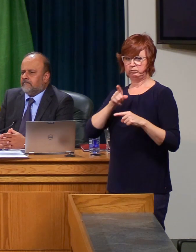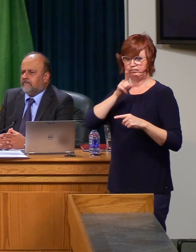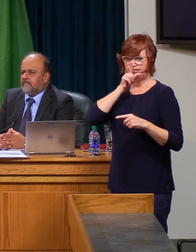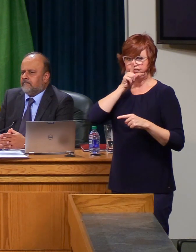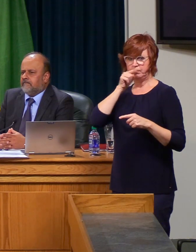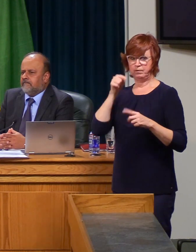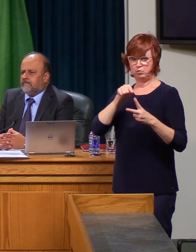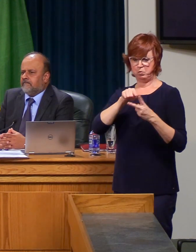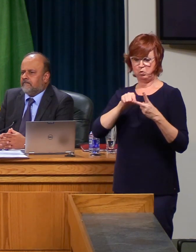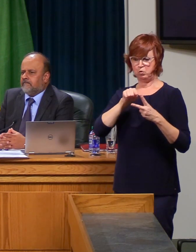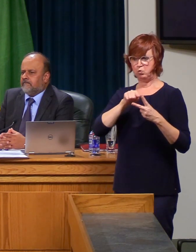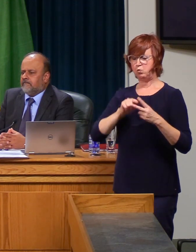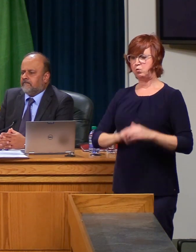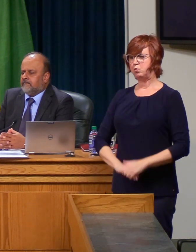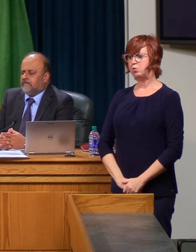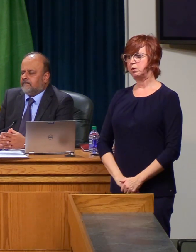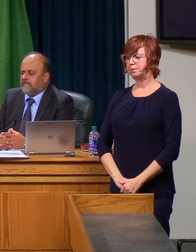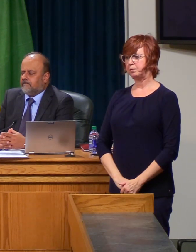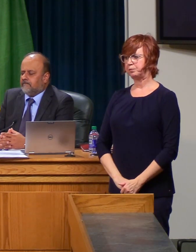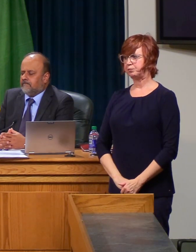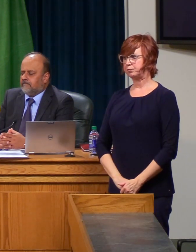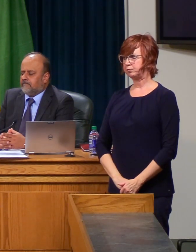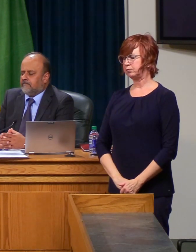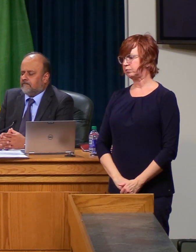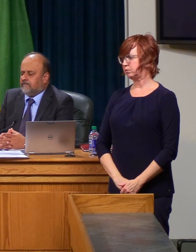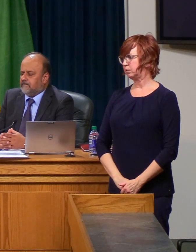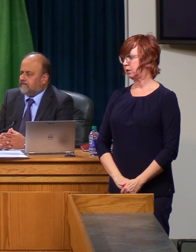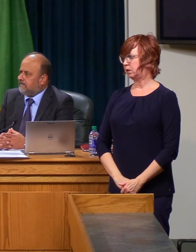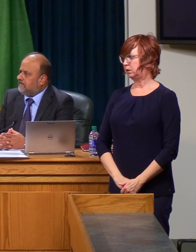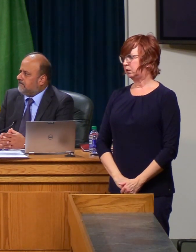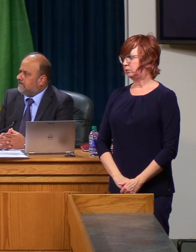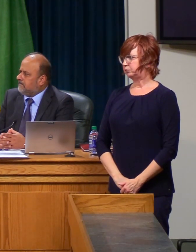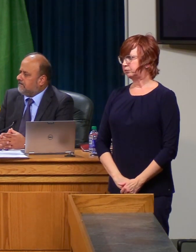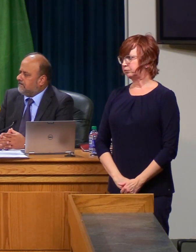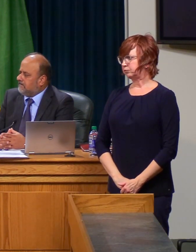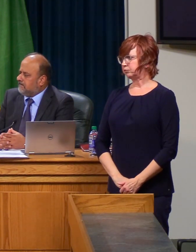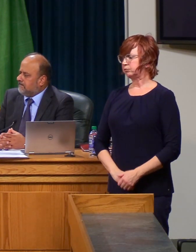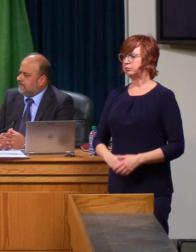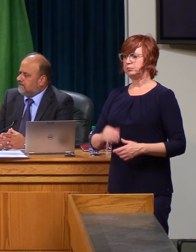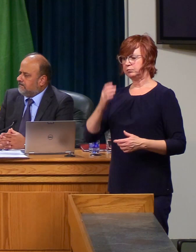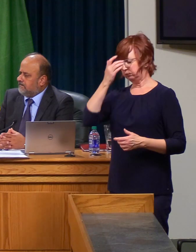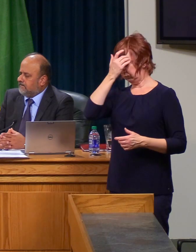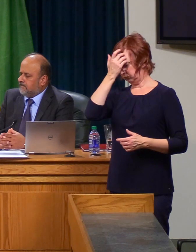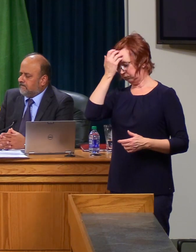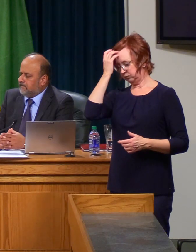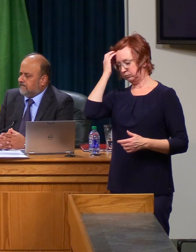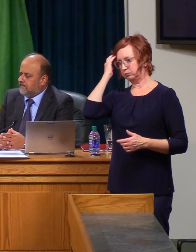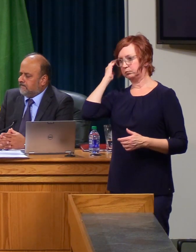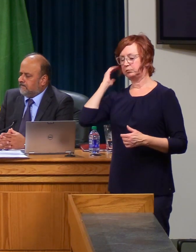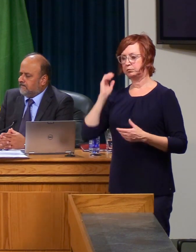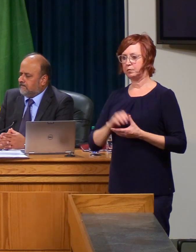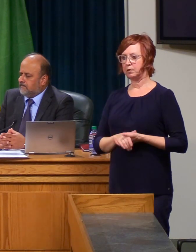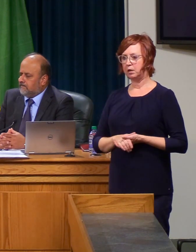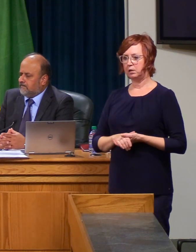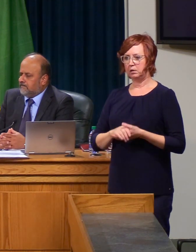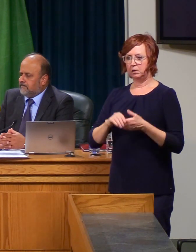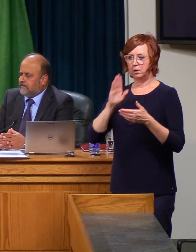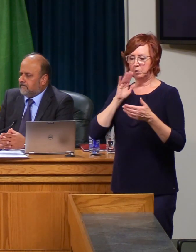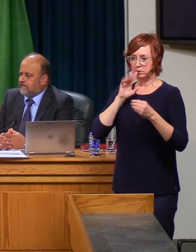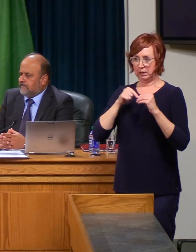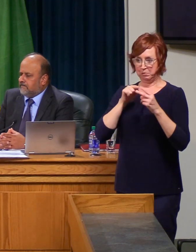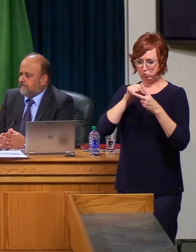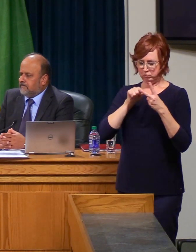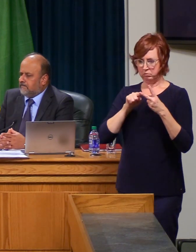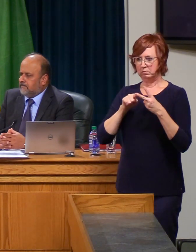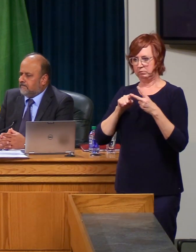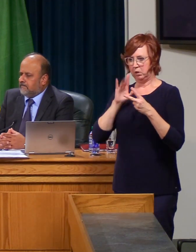it in this package? So I'll address each of those, and then more broadly, with respect to the energy industry, you are going to see